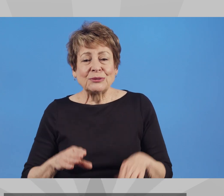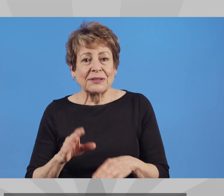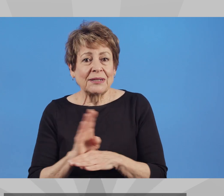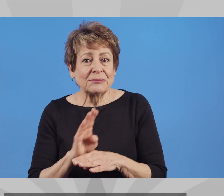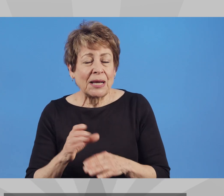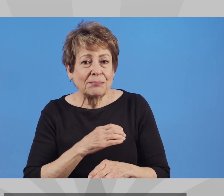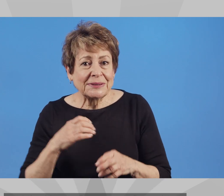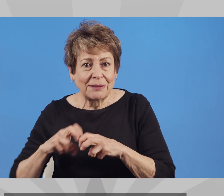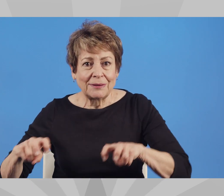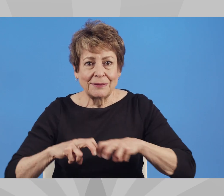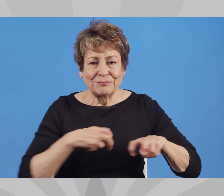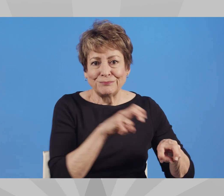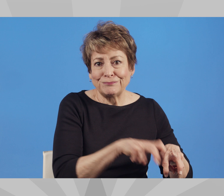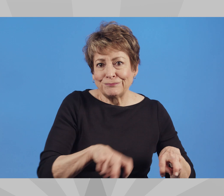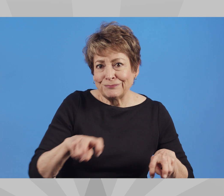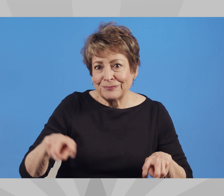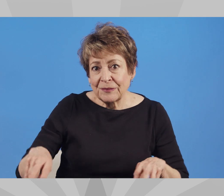and the House Commerce Committee.